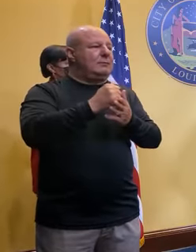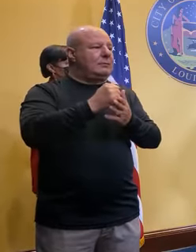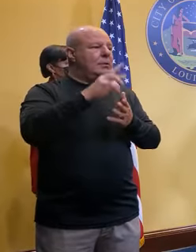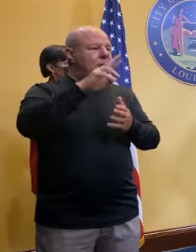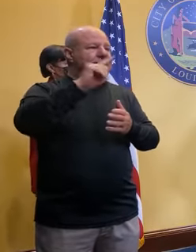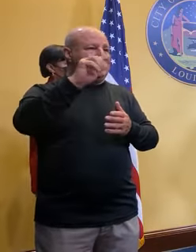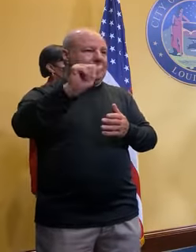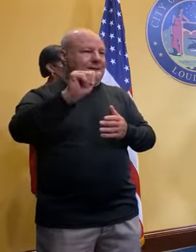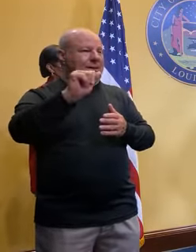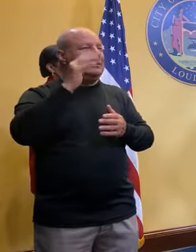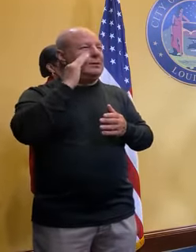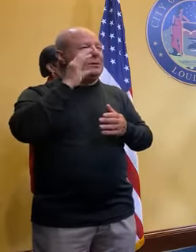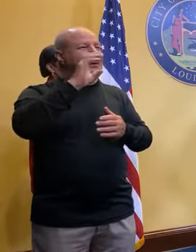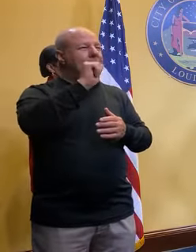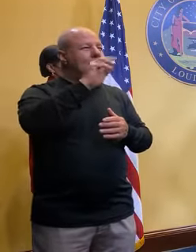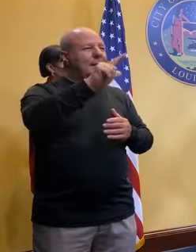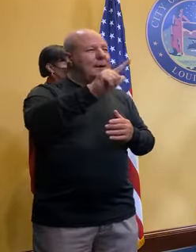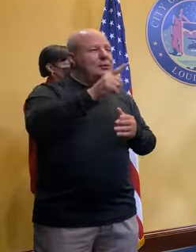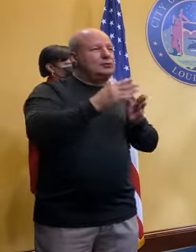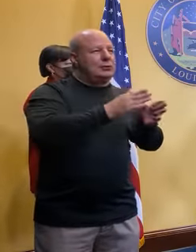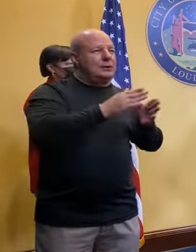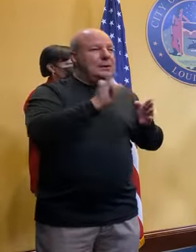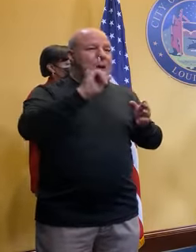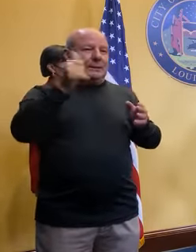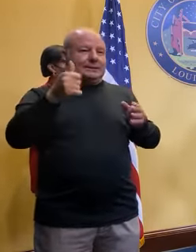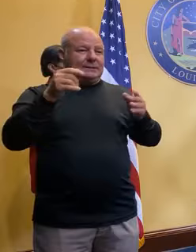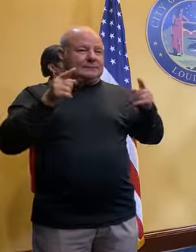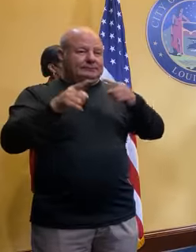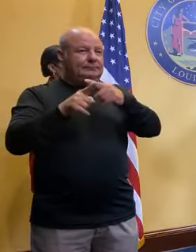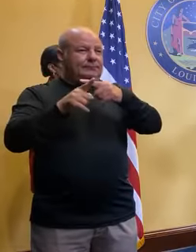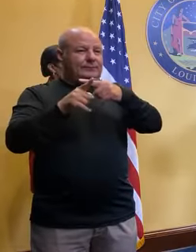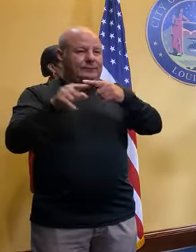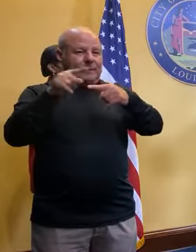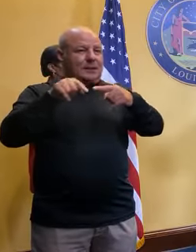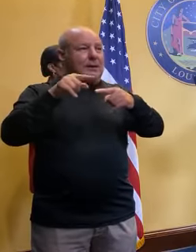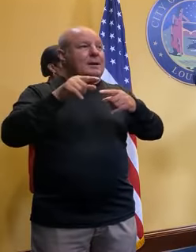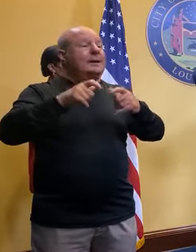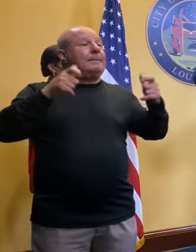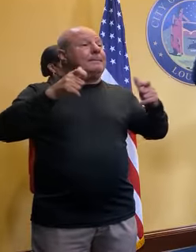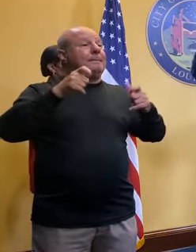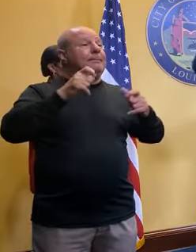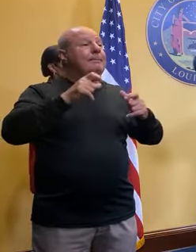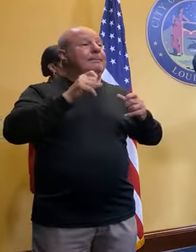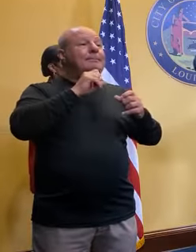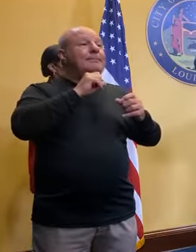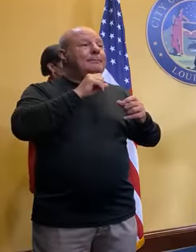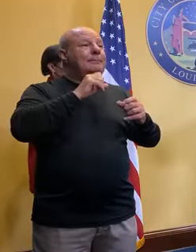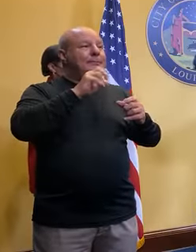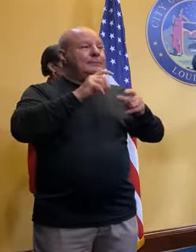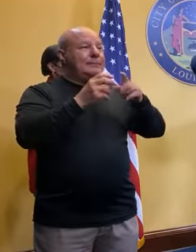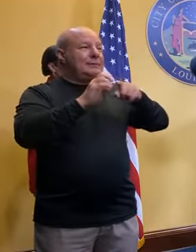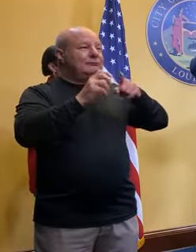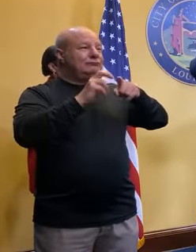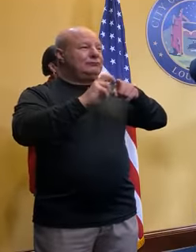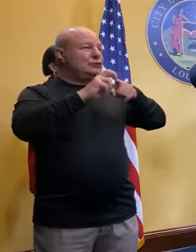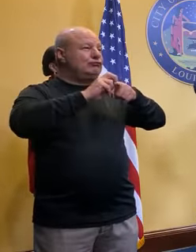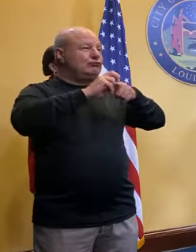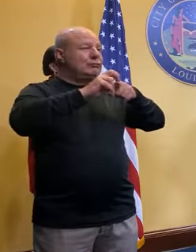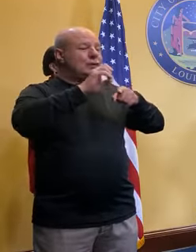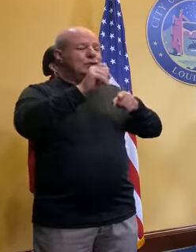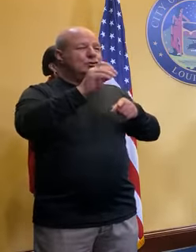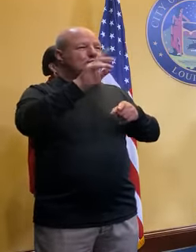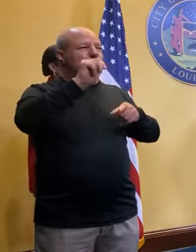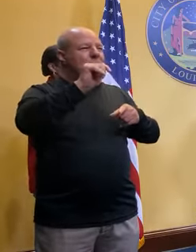Street meets close to I-10 where the cemetery is, you'll notice the RTA big streetcar shelter is covered in felled massive